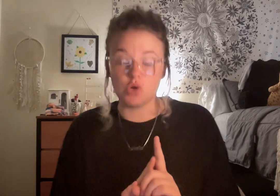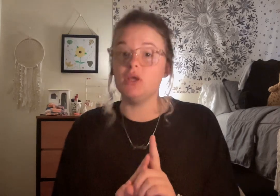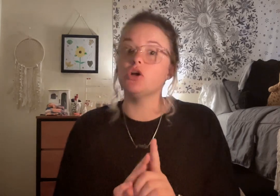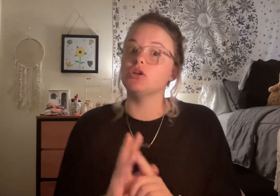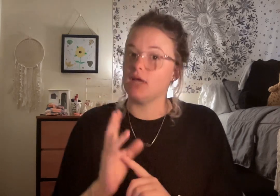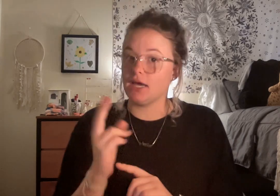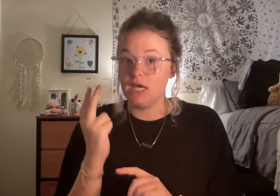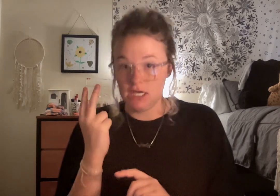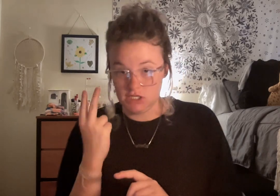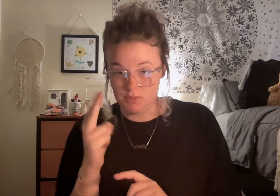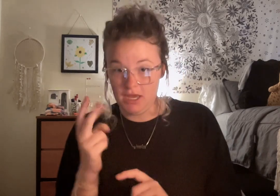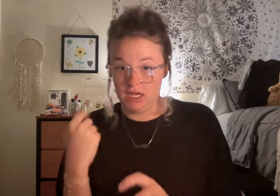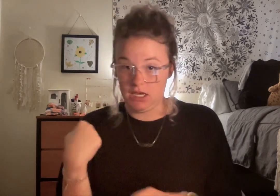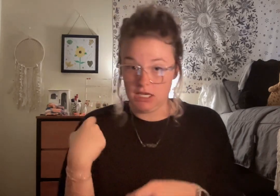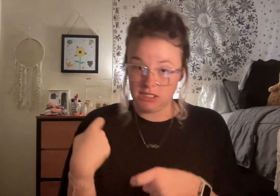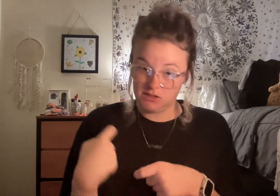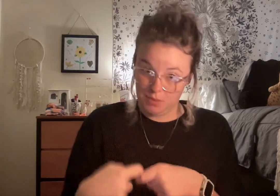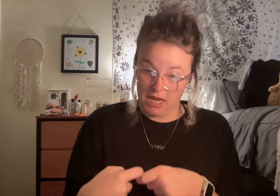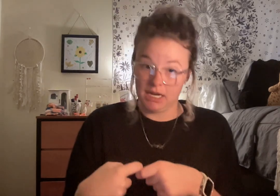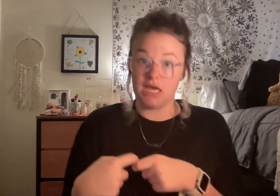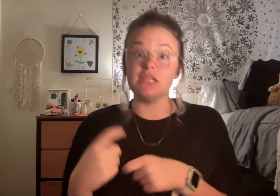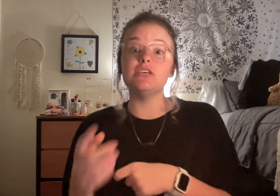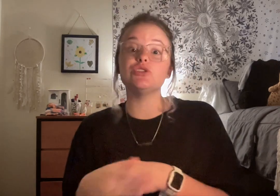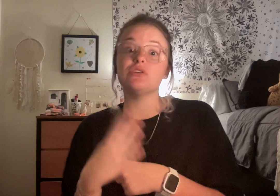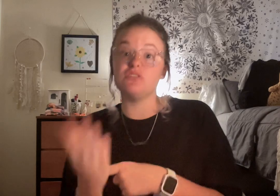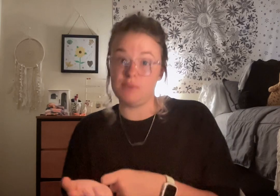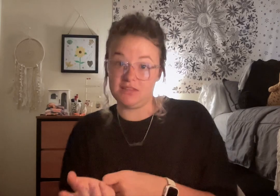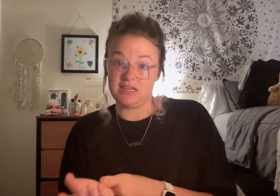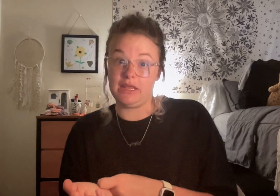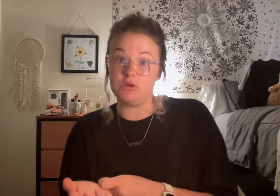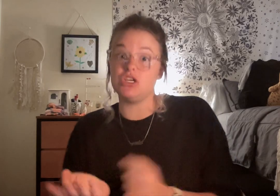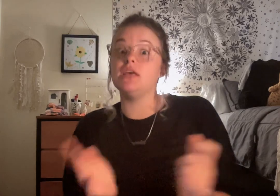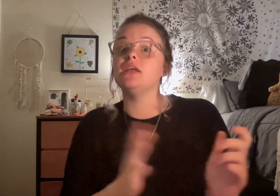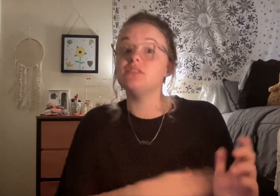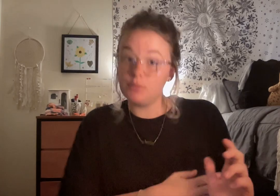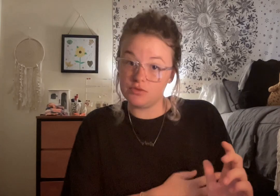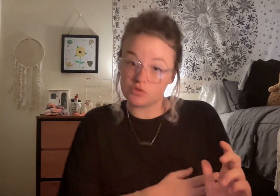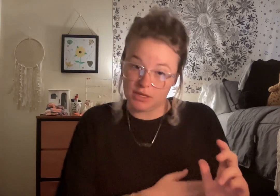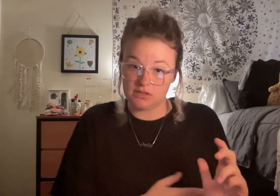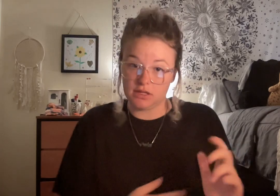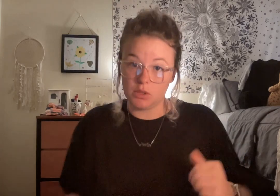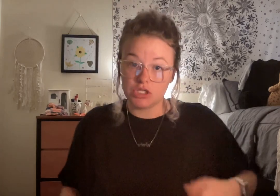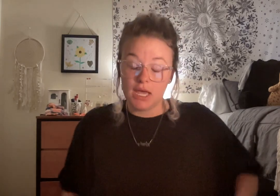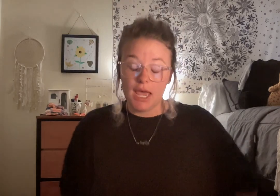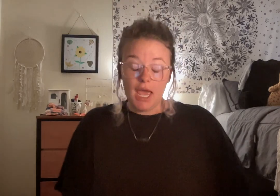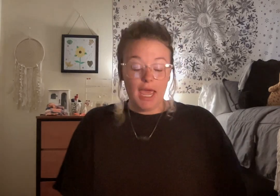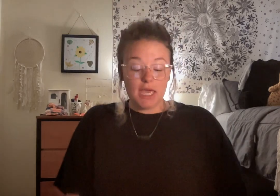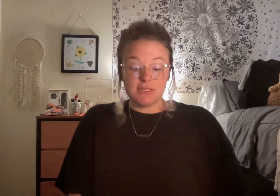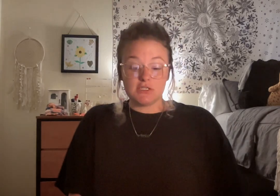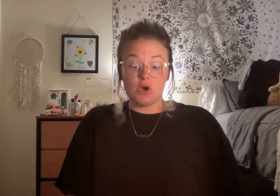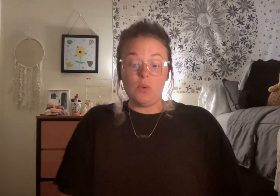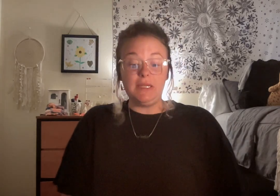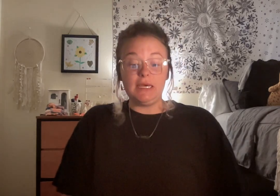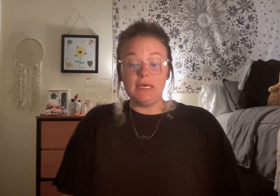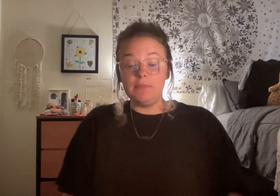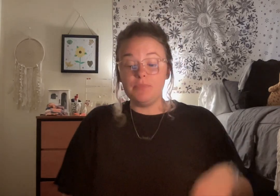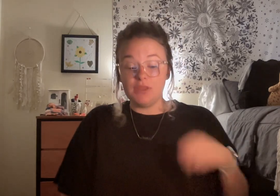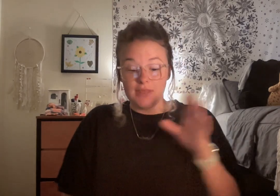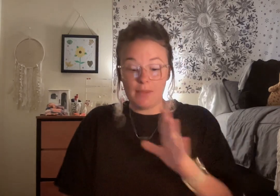we learned like Hispanic in Spain, and the history of Spain Sign Language, and examples of Spain Sign Language. And so we did that